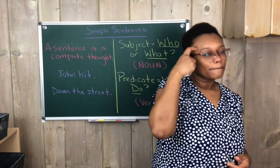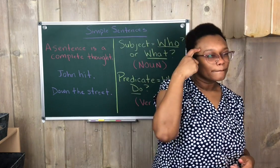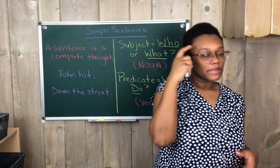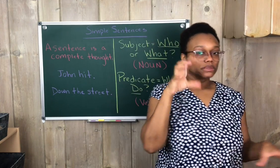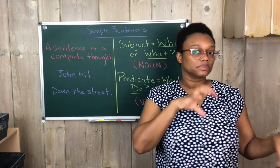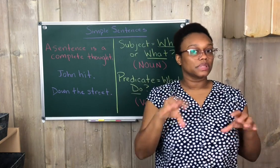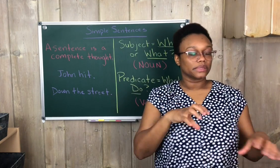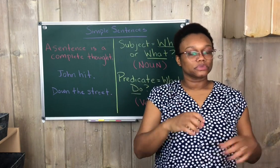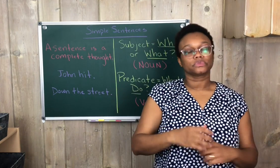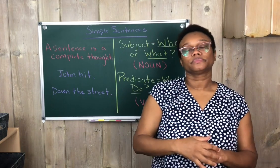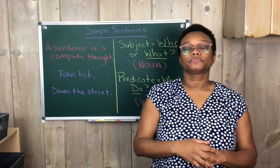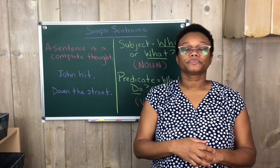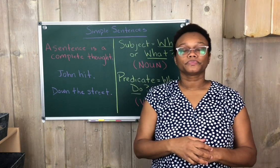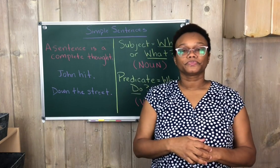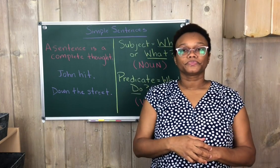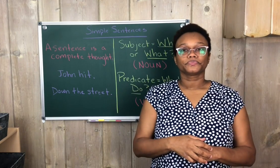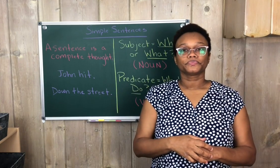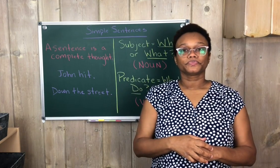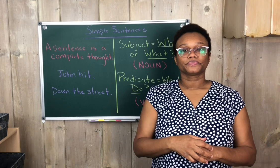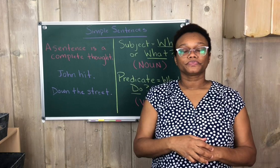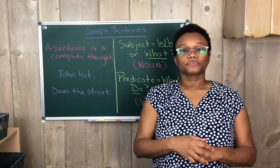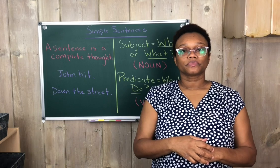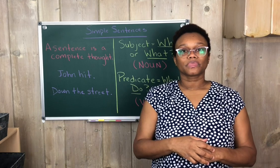or mental actions.